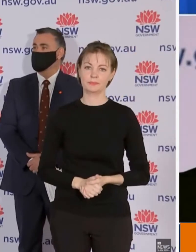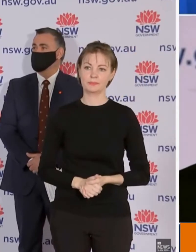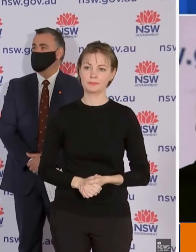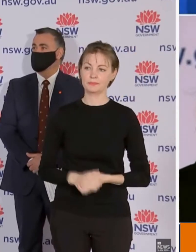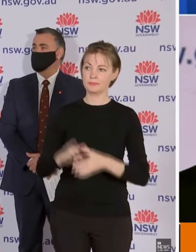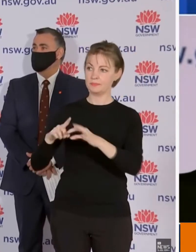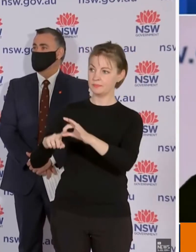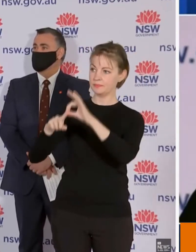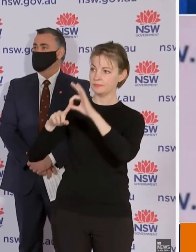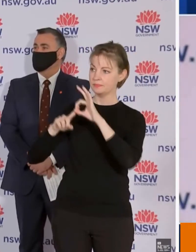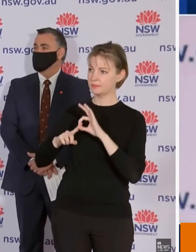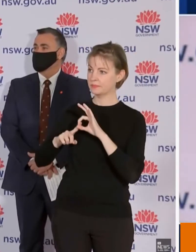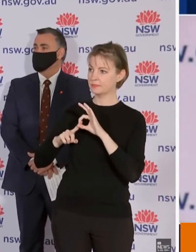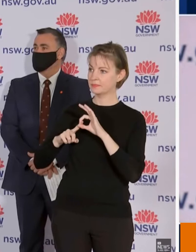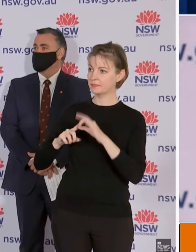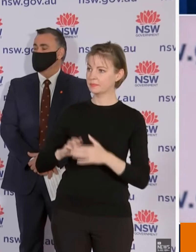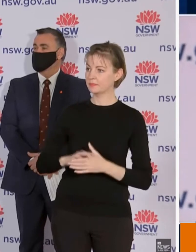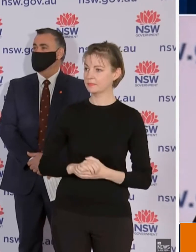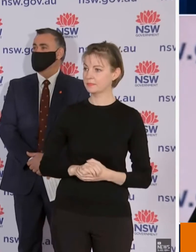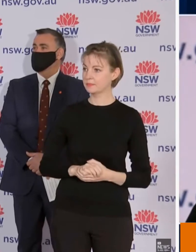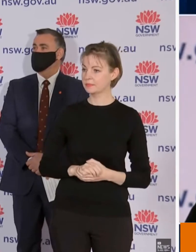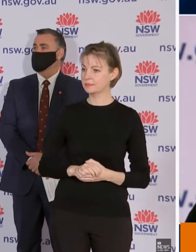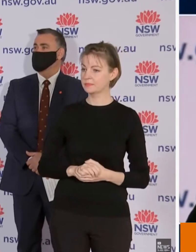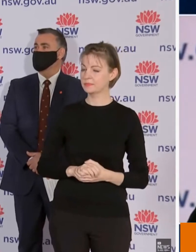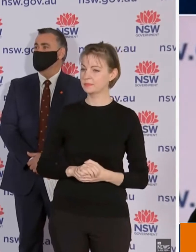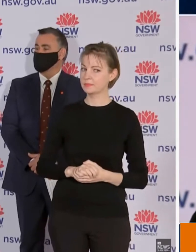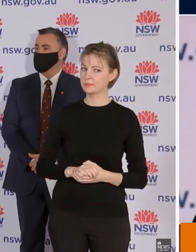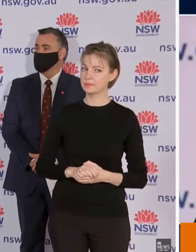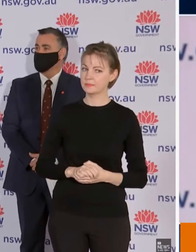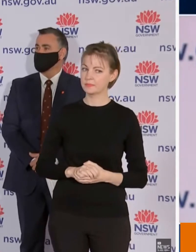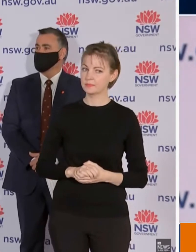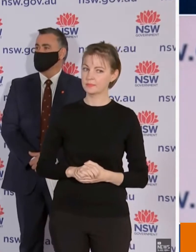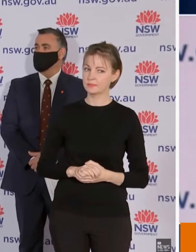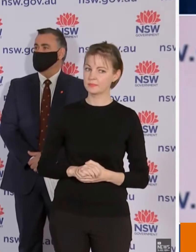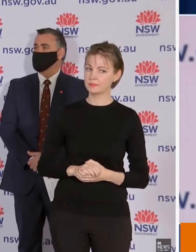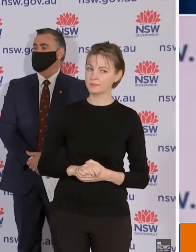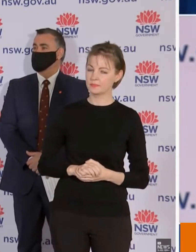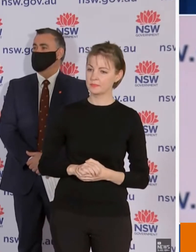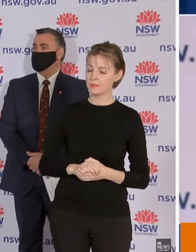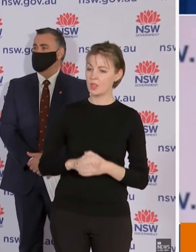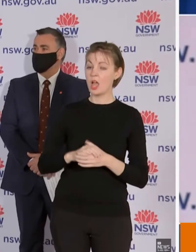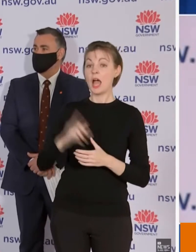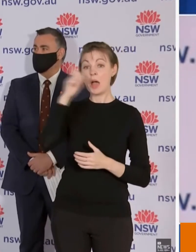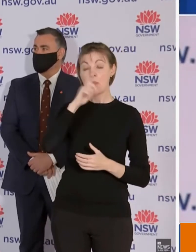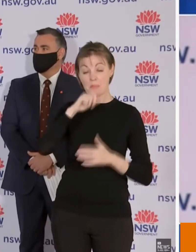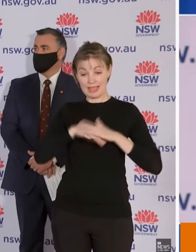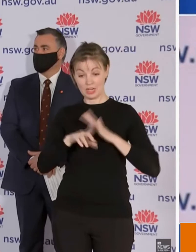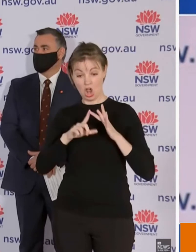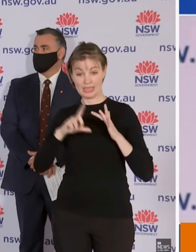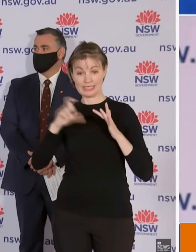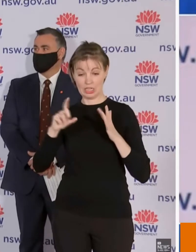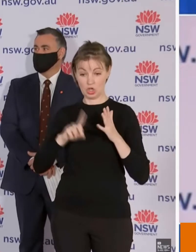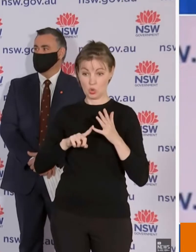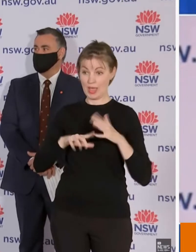experiencing vaccine regret of patients in ICU who have indicated that they wish they had got the vaccine? Certainly